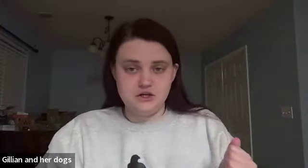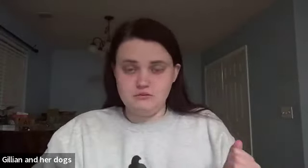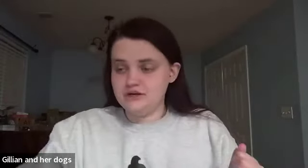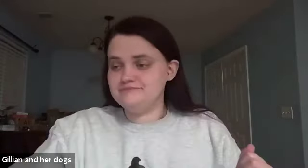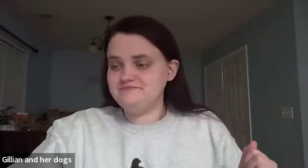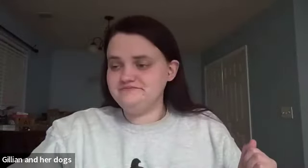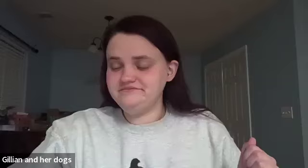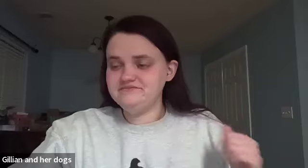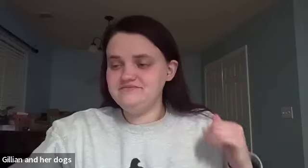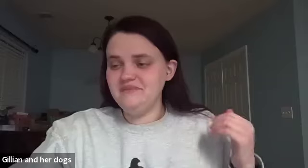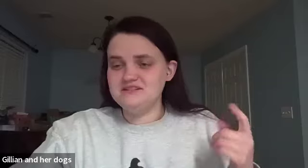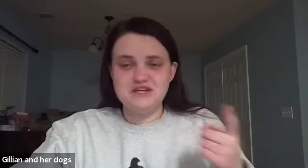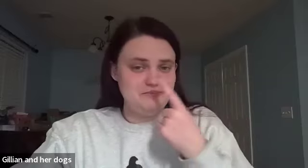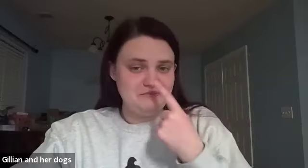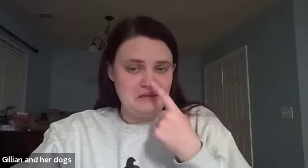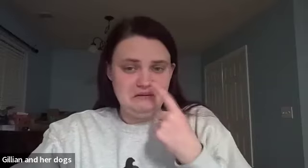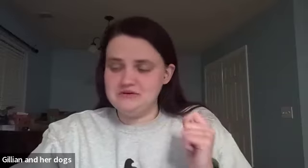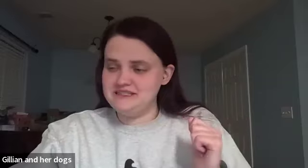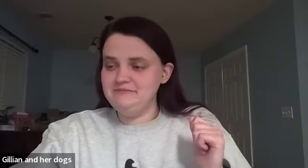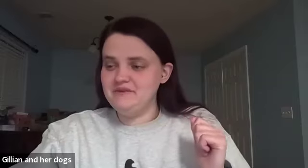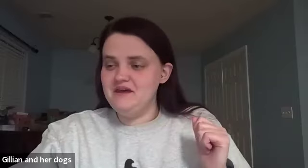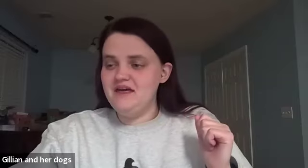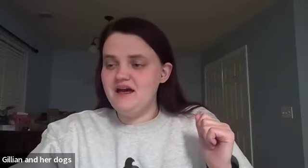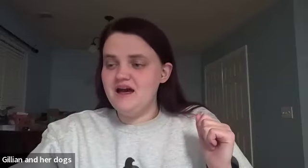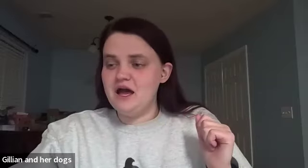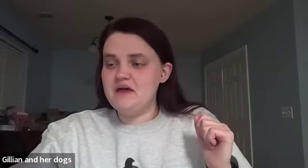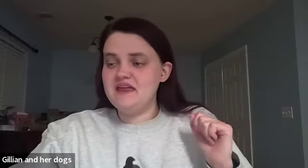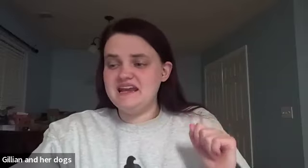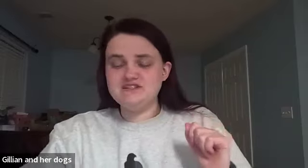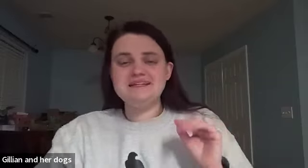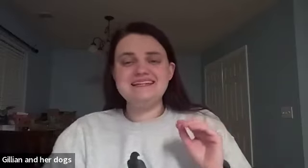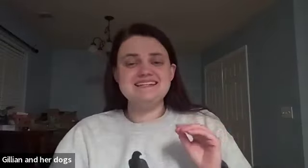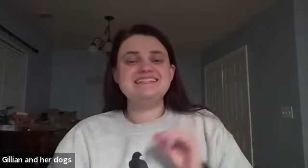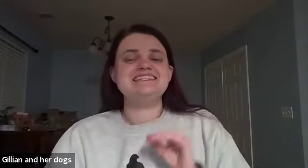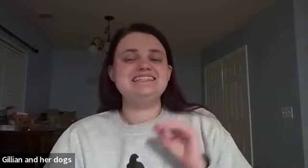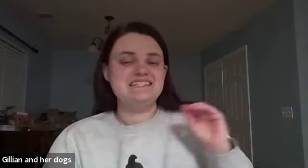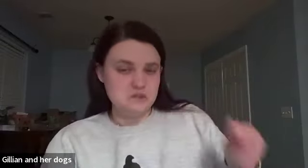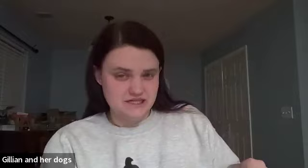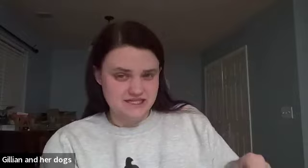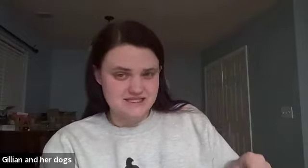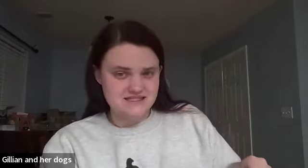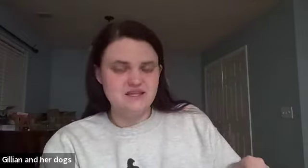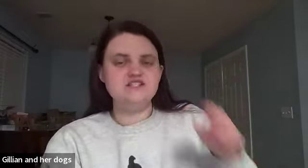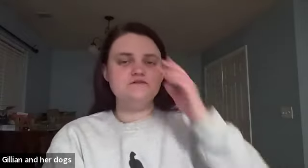your artwork. So well nosy. The next one is serious. So